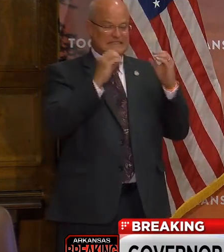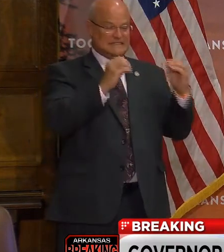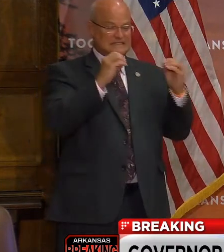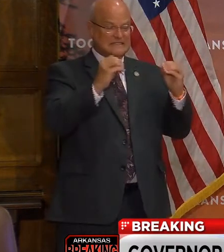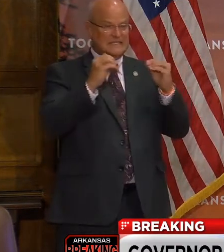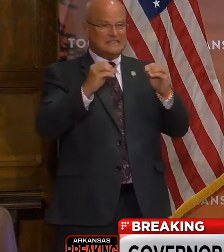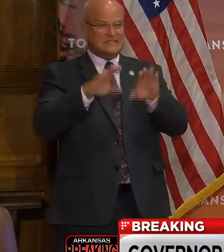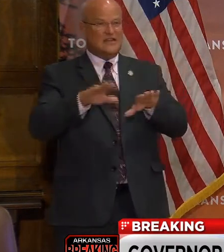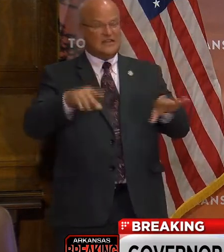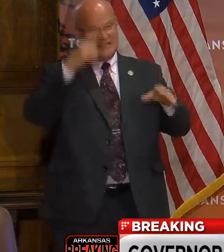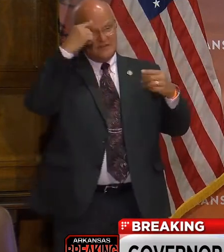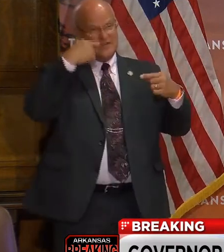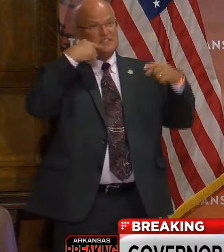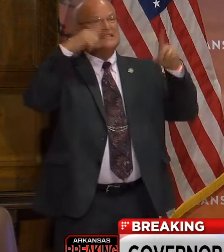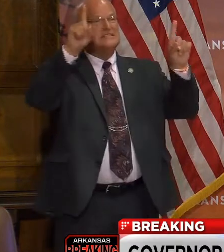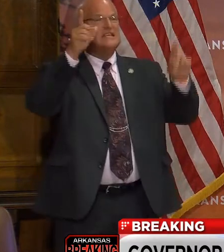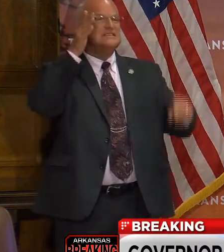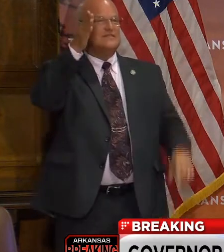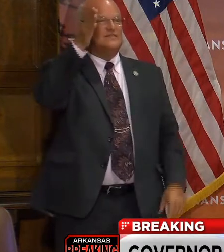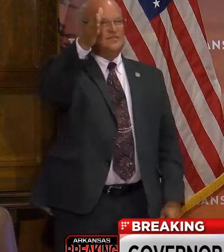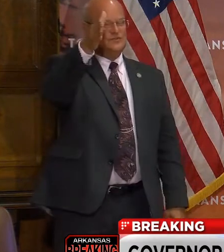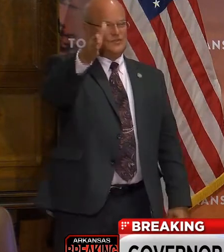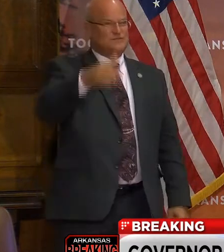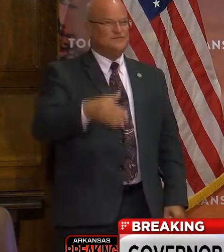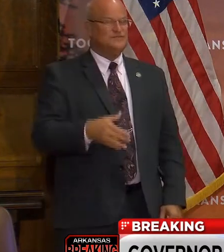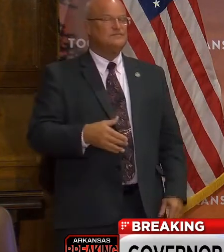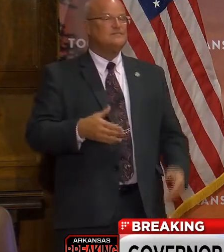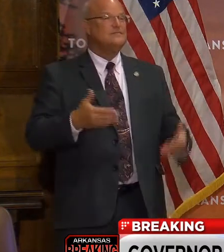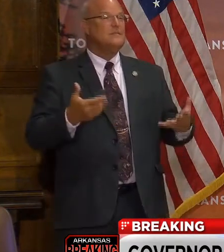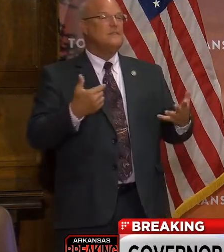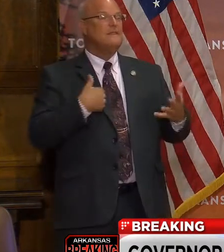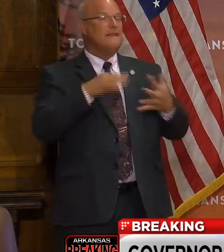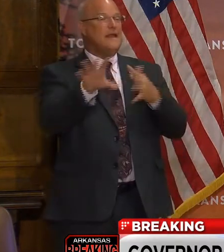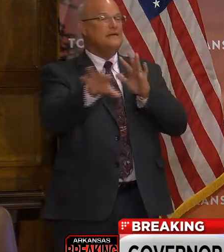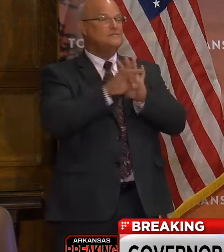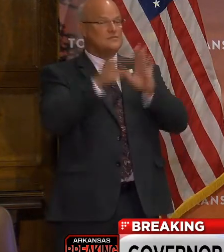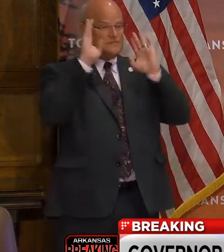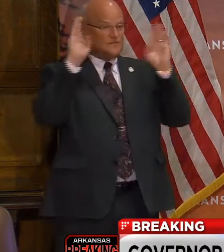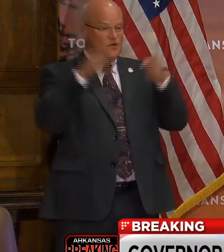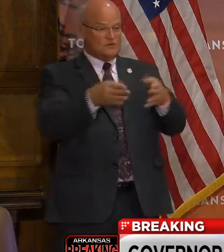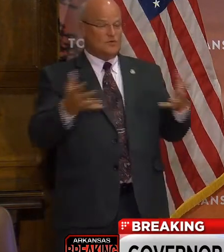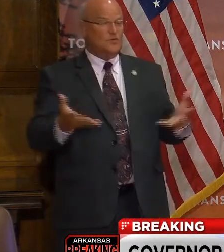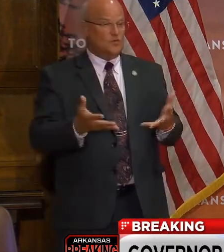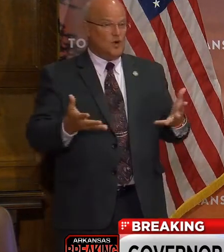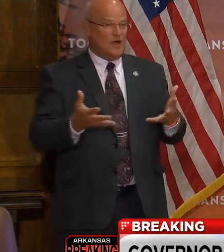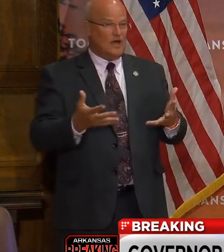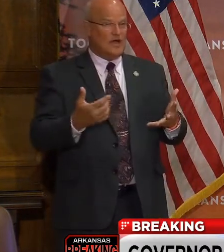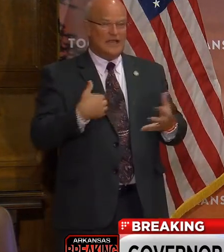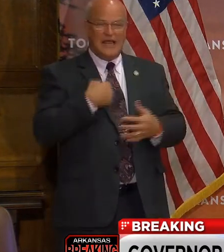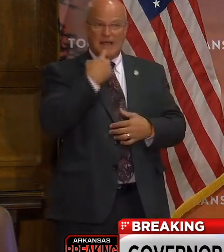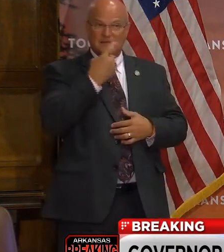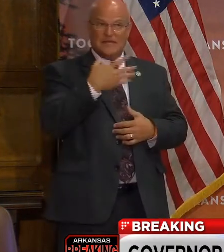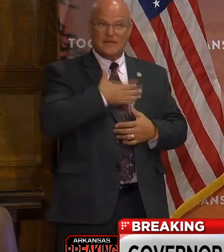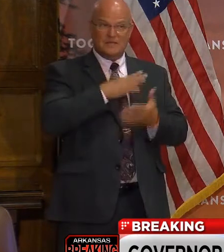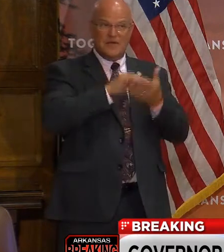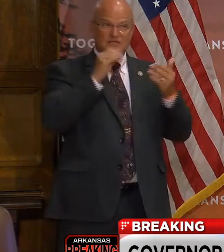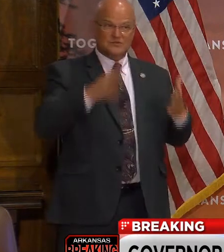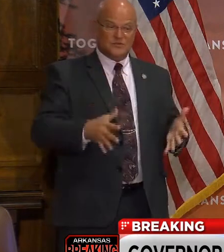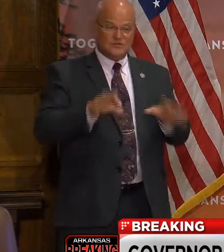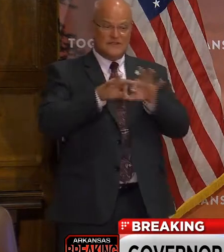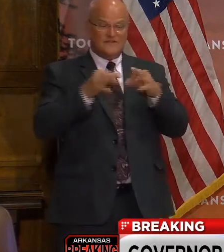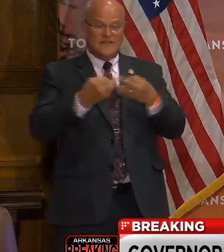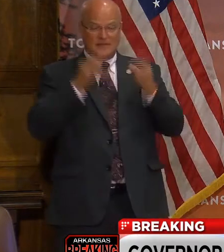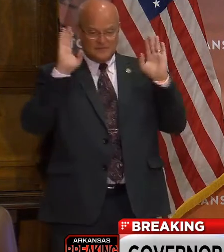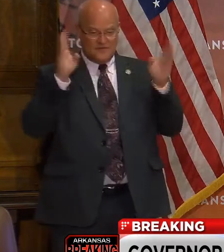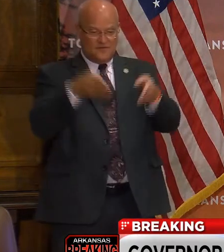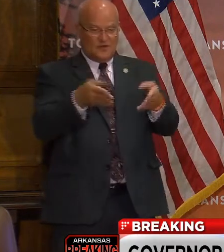kids for success in the future. Here is what I'm choosing to focus on and what I'm telling our students and our families to